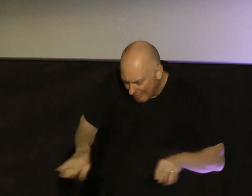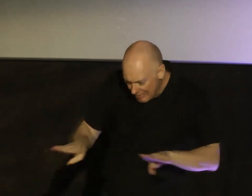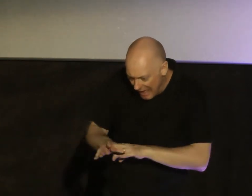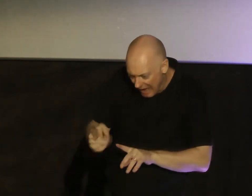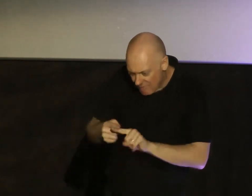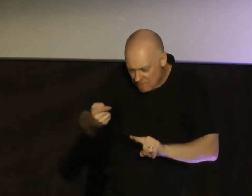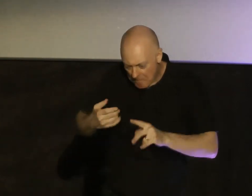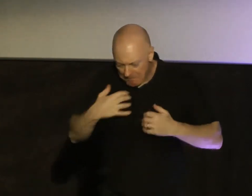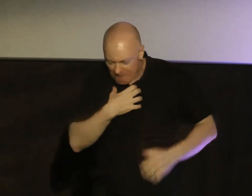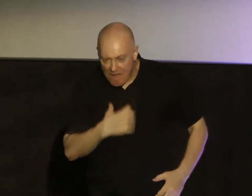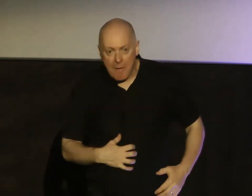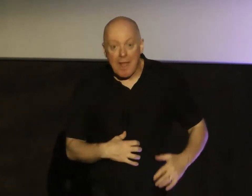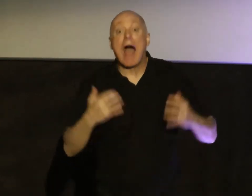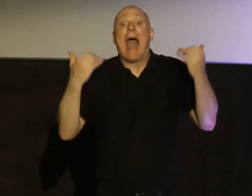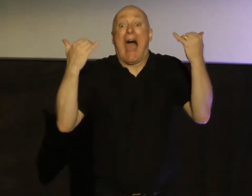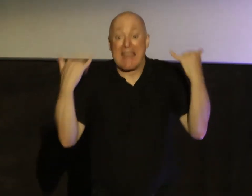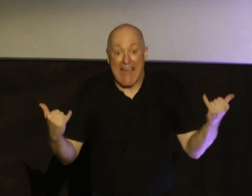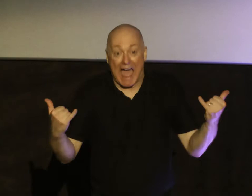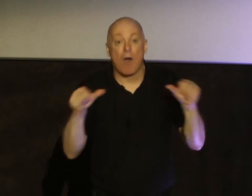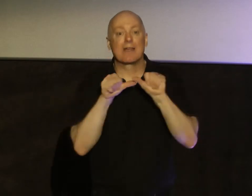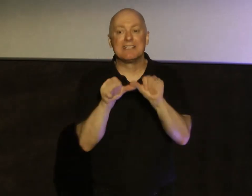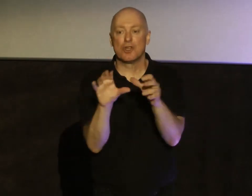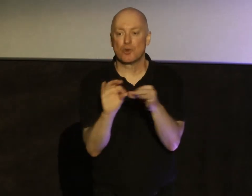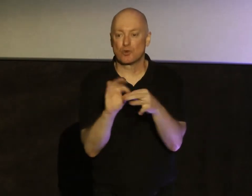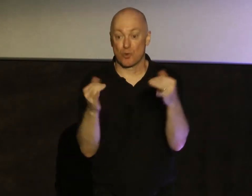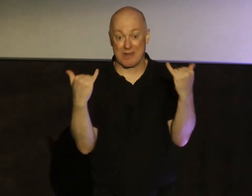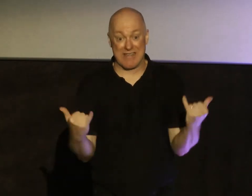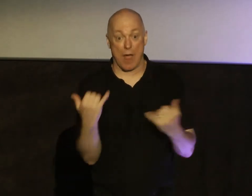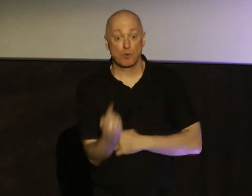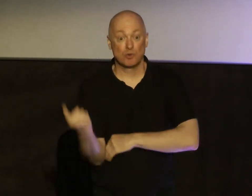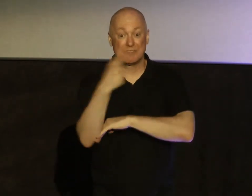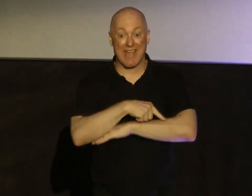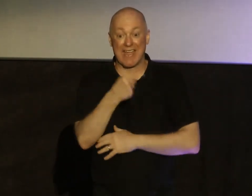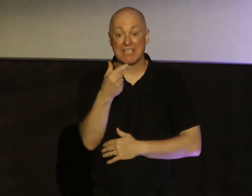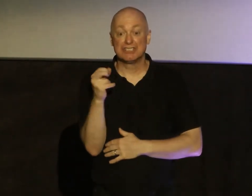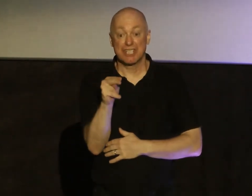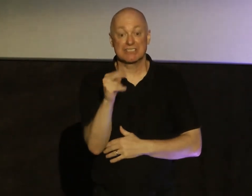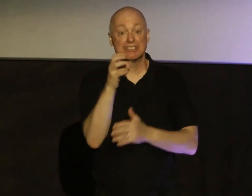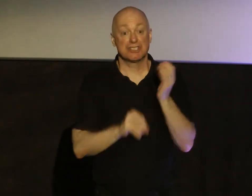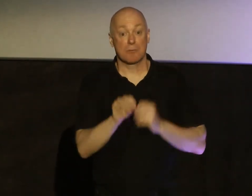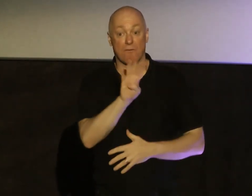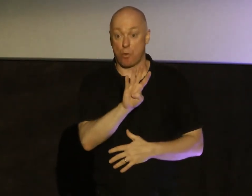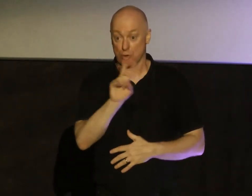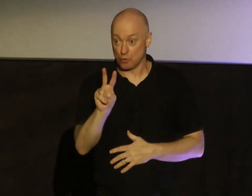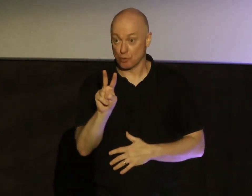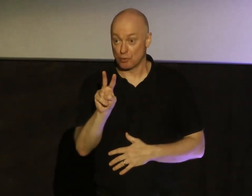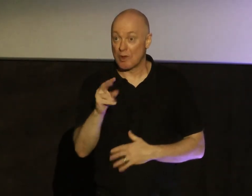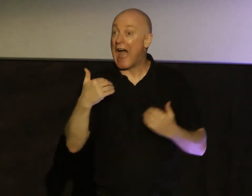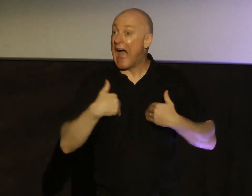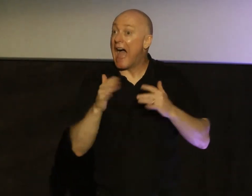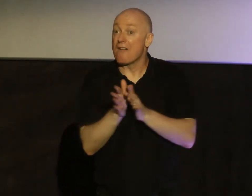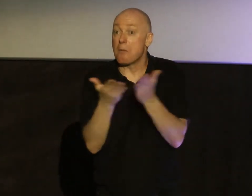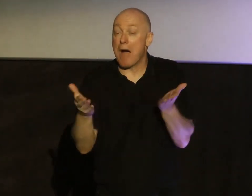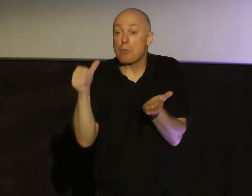this is where we pick up our story in Genesis 42. So if you have your Bible, turn right away to